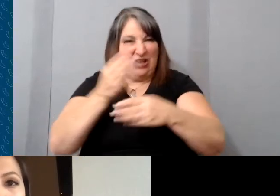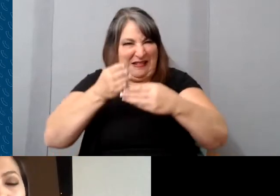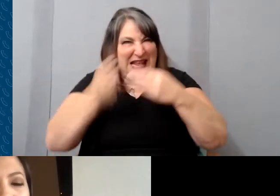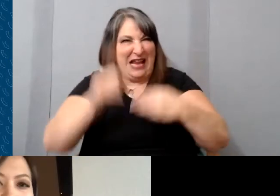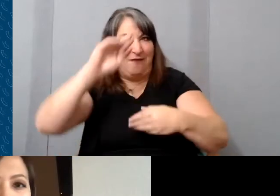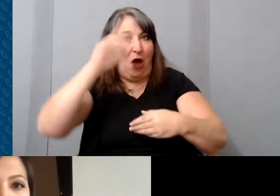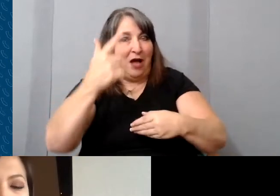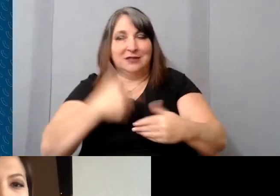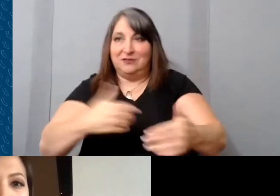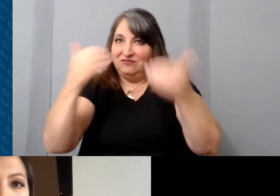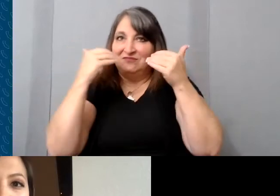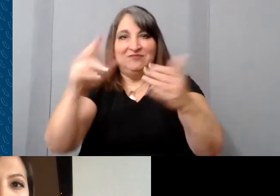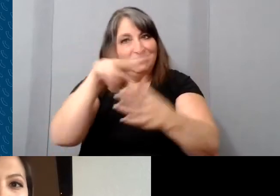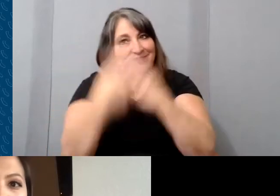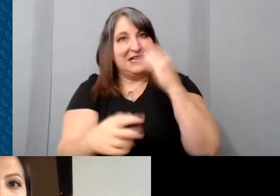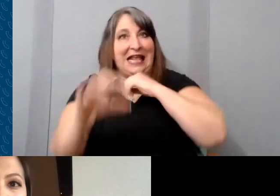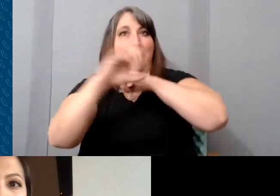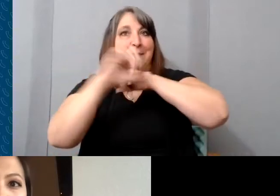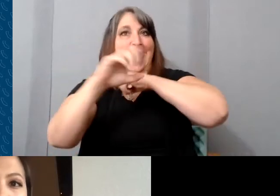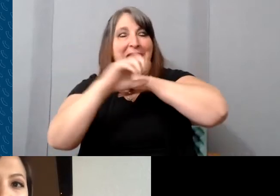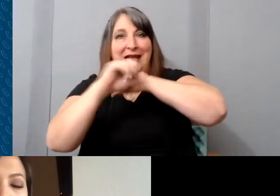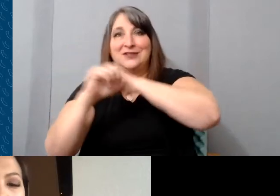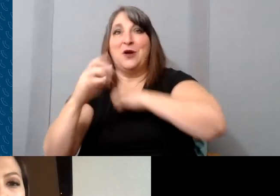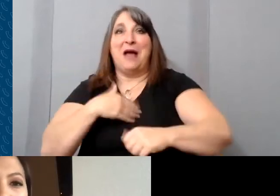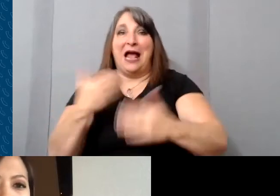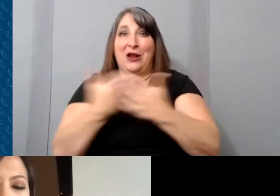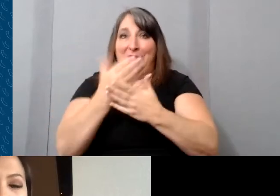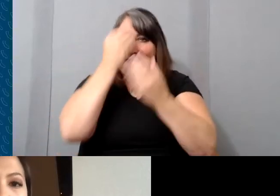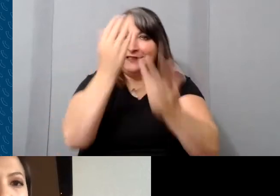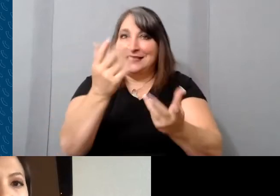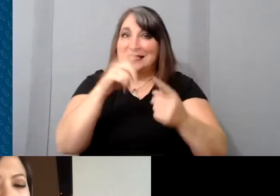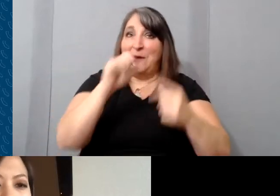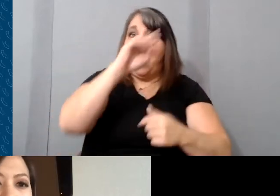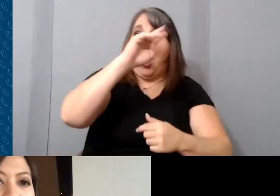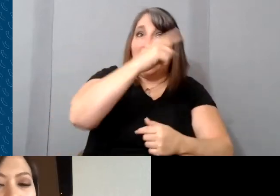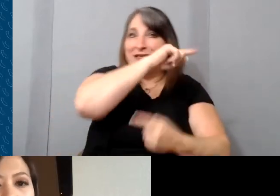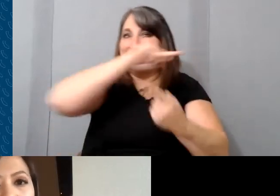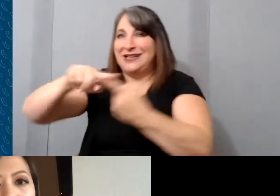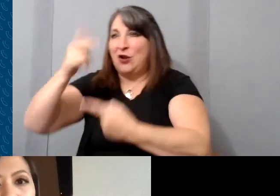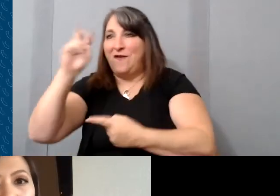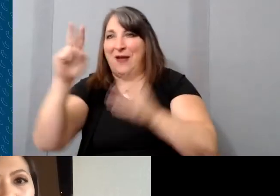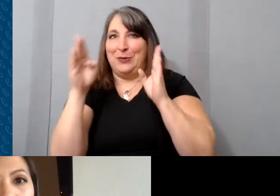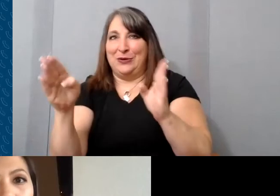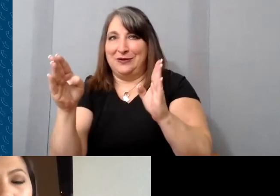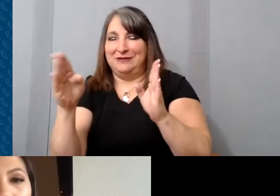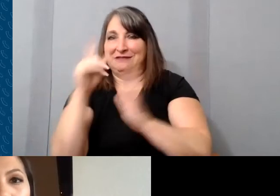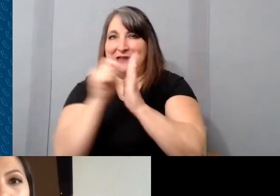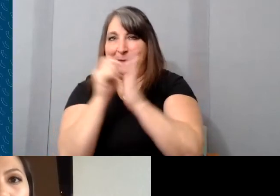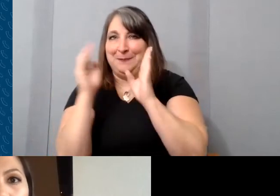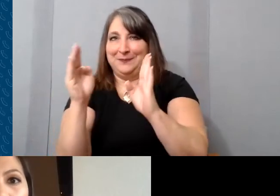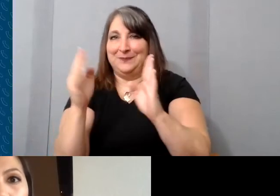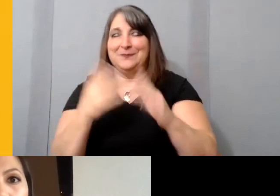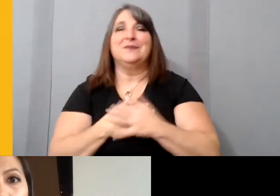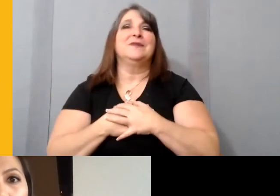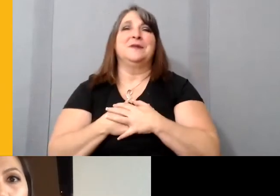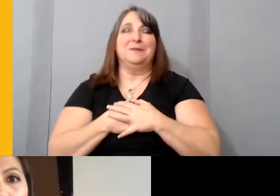and jumped right into campaign mode. So my updates to you all today will begin from August until November. Next slide, please.